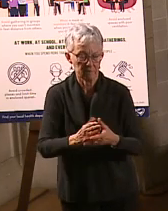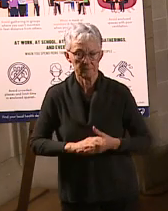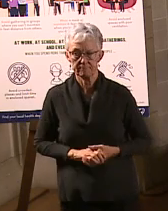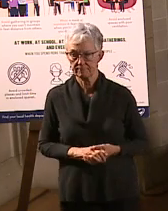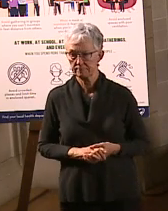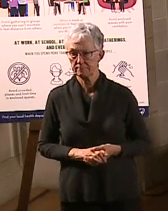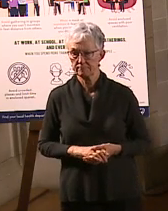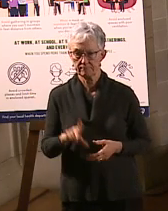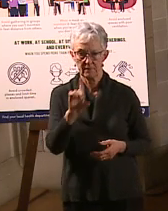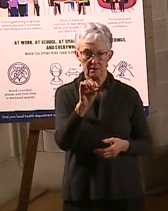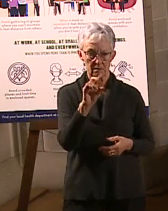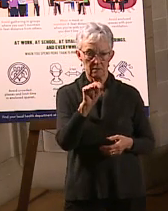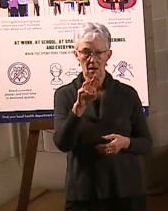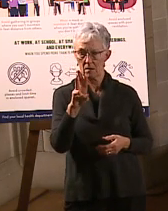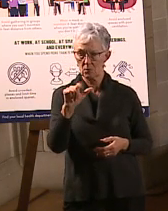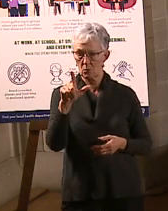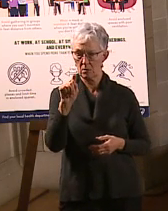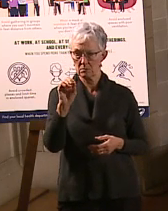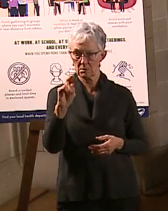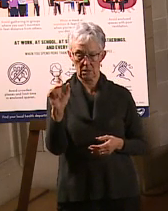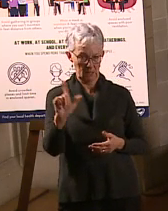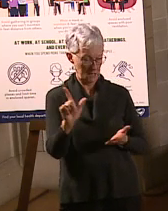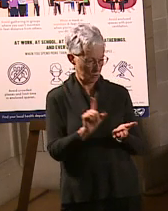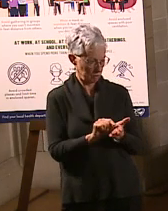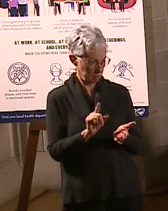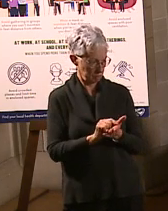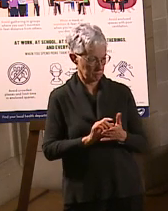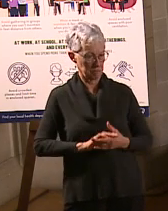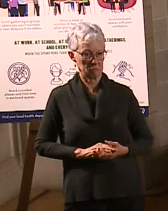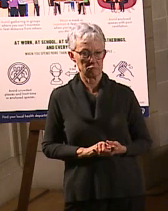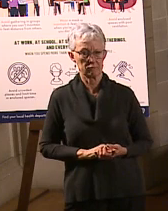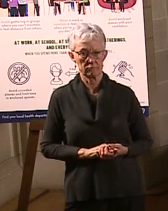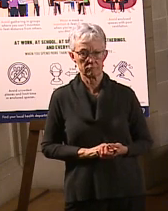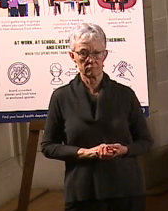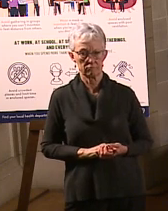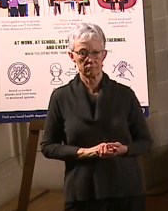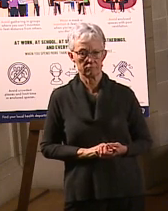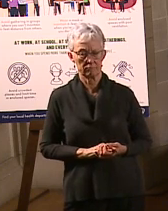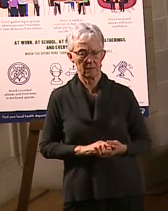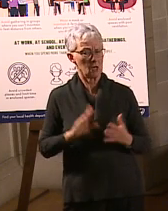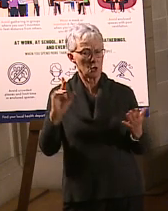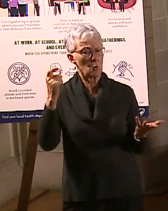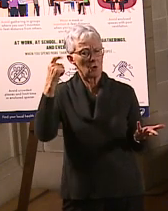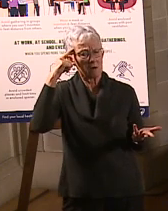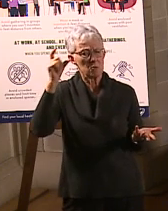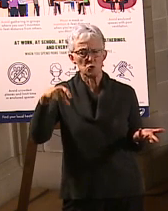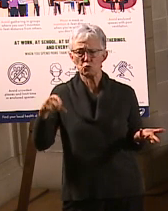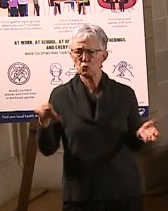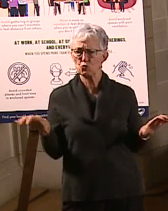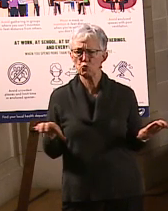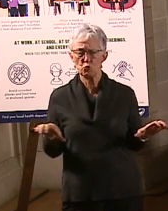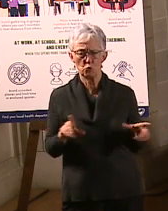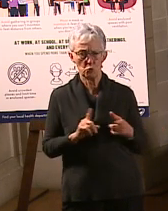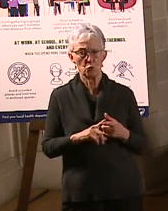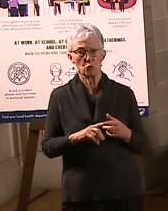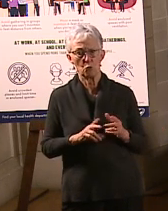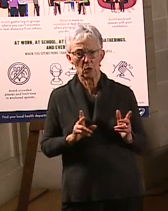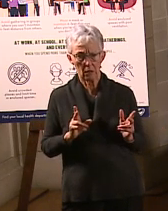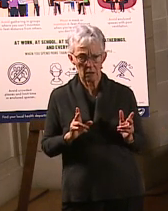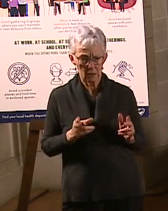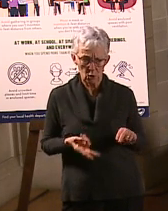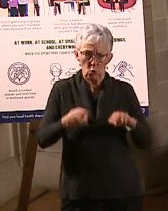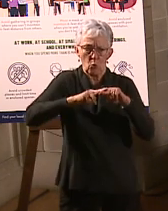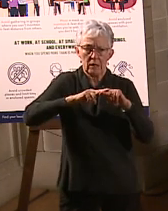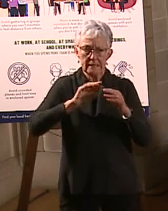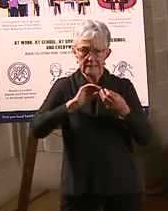Don Walton of the Lincoln Journal-Star. What can or should the federal government do to help speed up the pace of COVID vaccinations here in Nebraska?